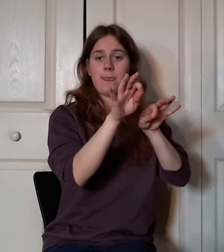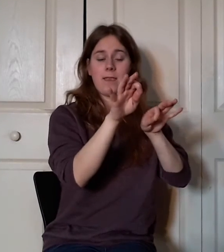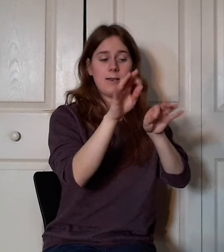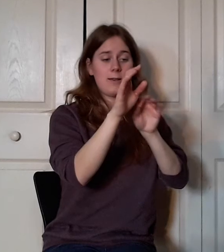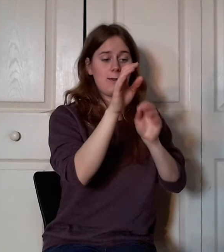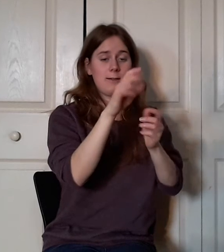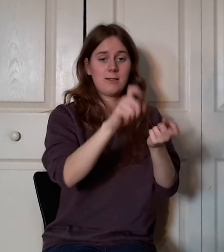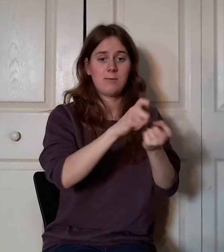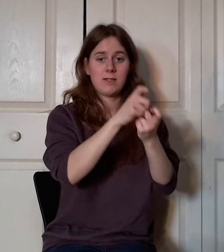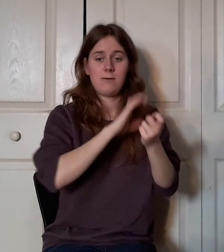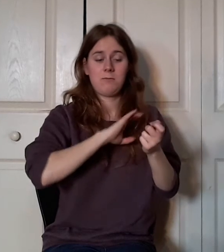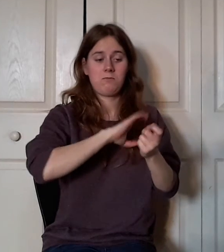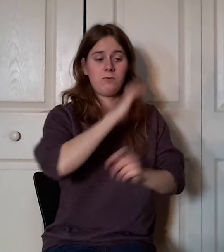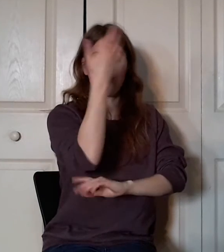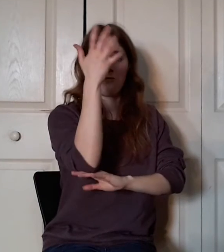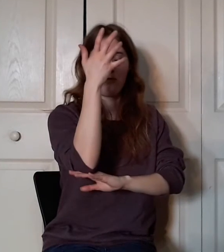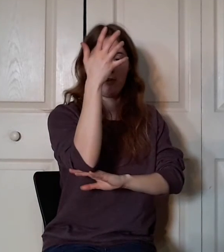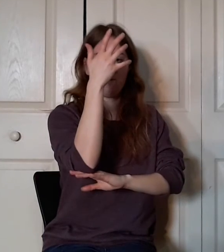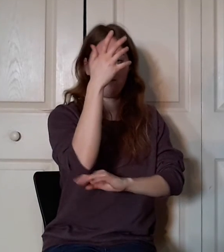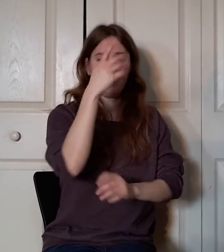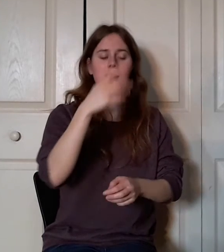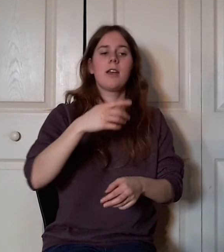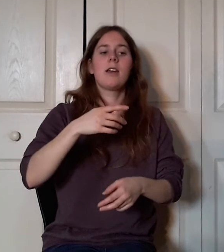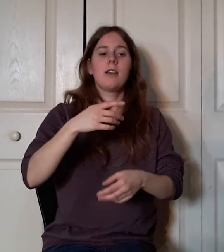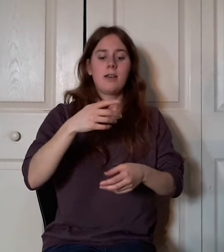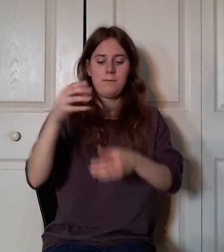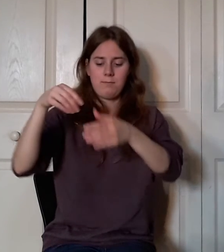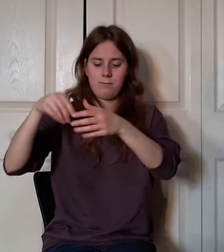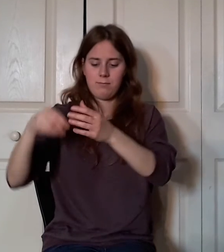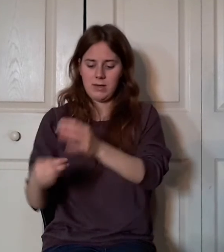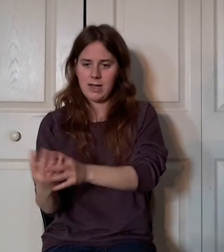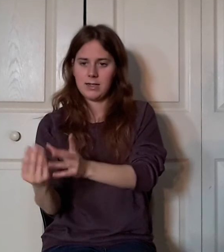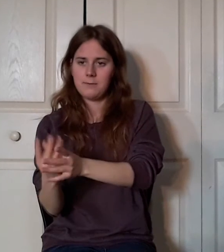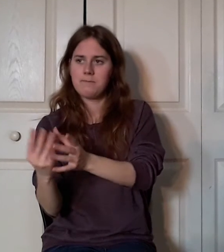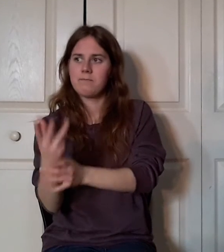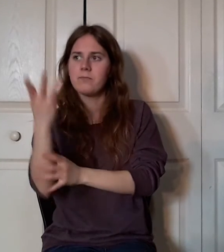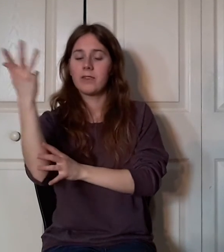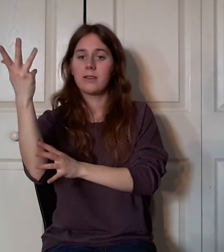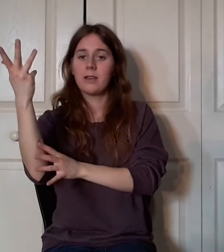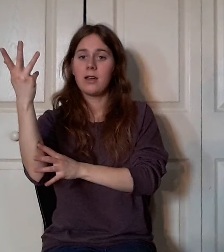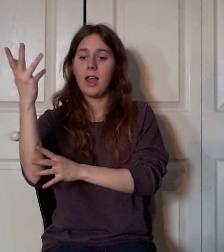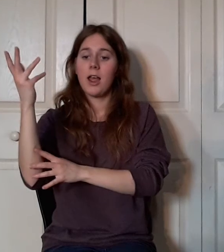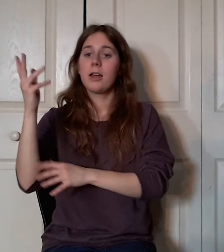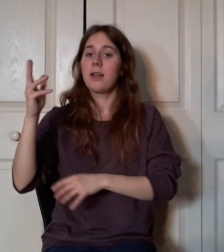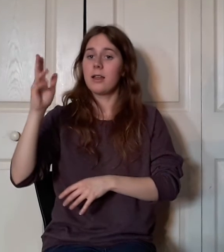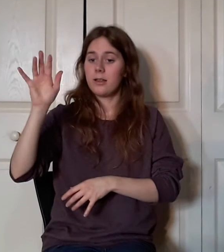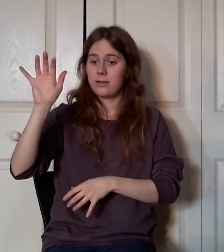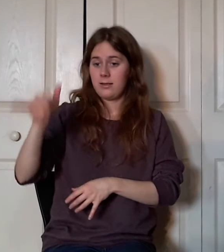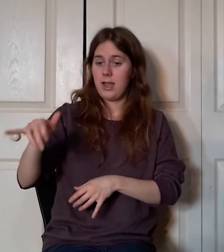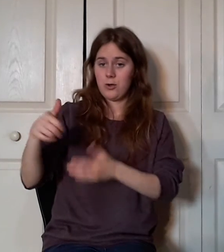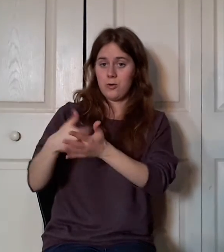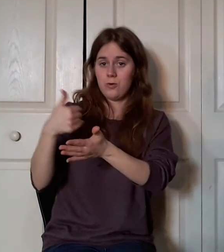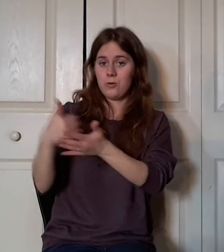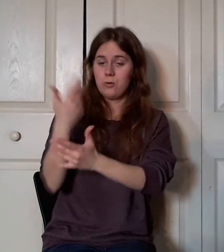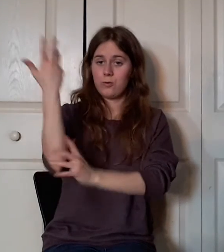see at your store. And as I mentioned, most agricultural products that we have today are the result of hundreds or thousands of